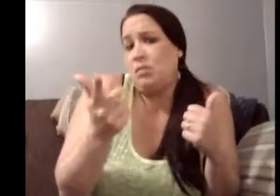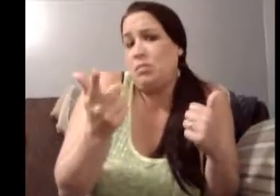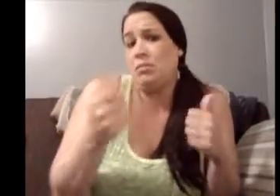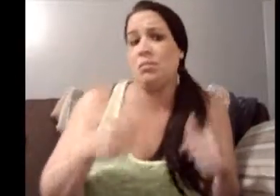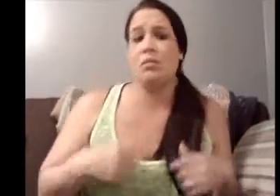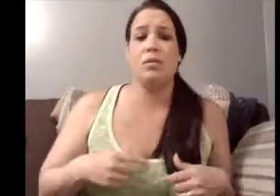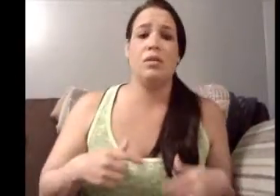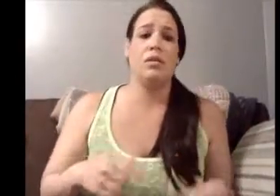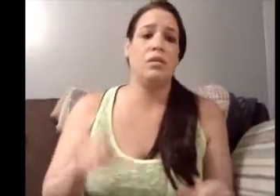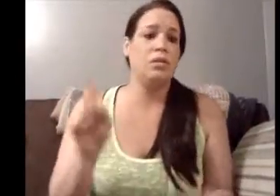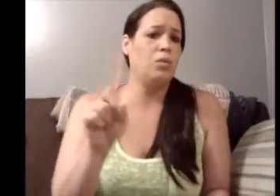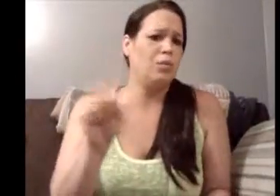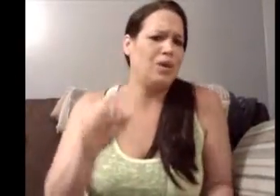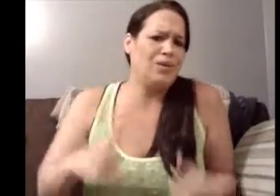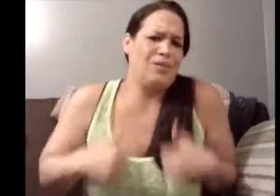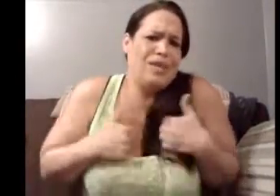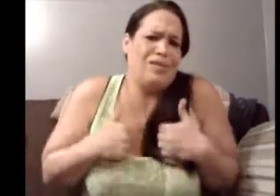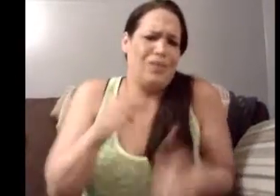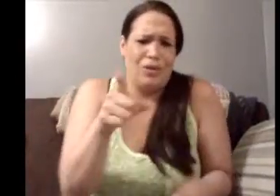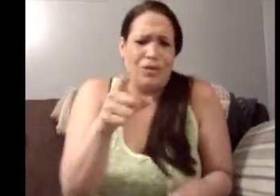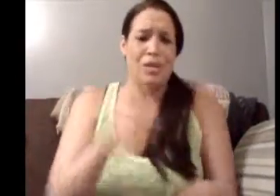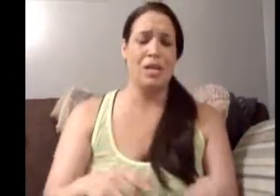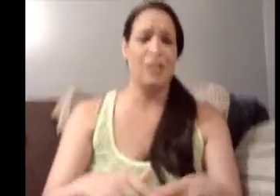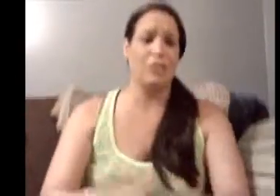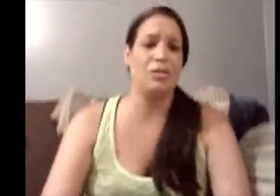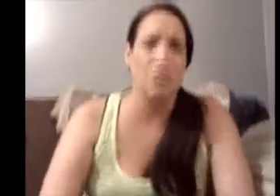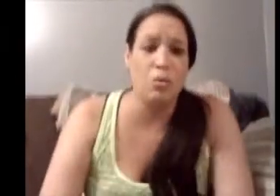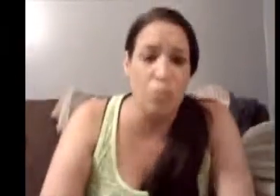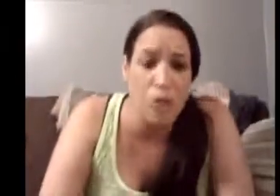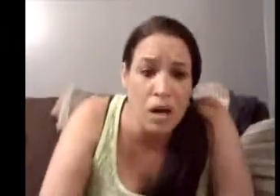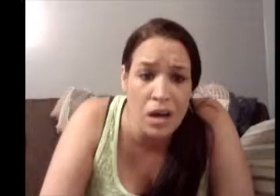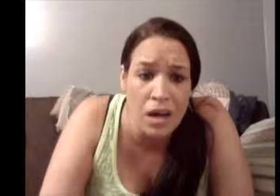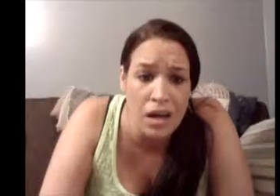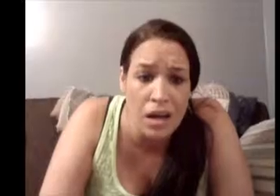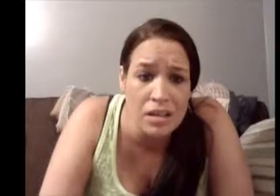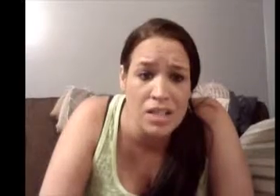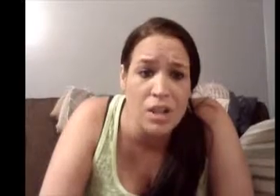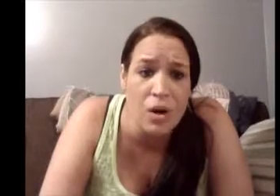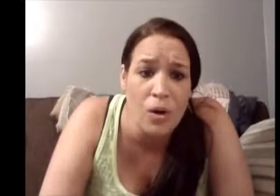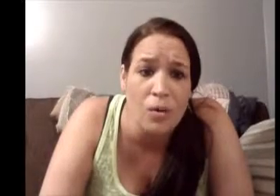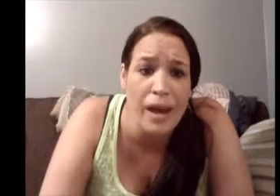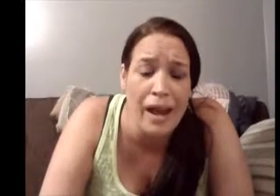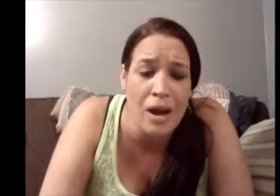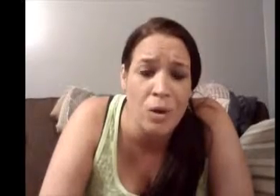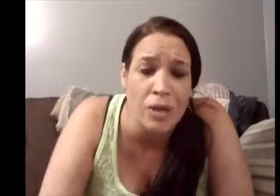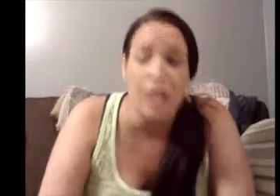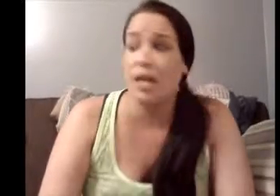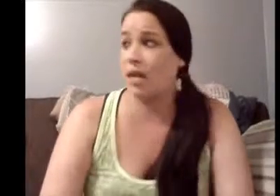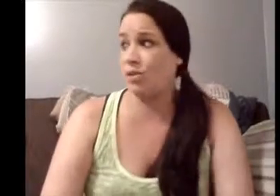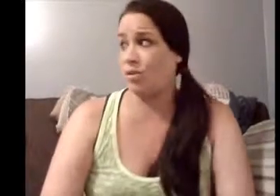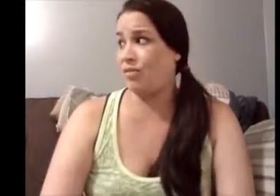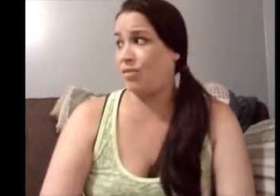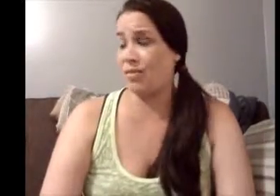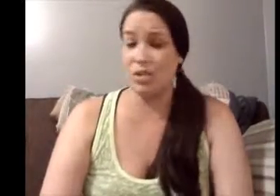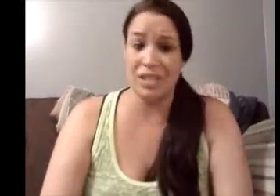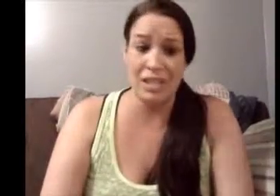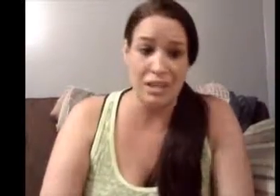you? Where live you? And you're like, what? Slow down. I don't know if you've ever seen